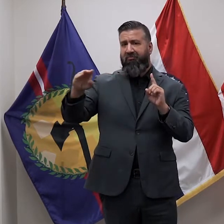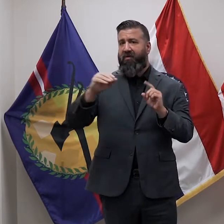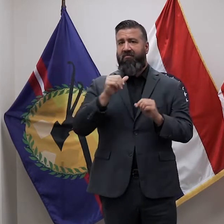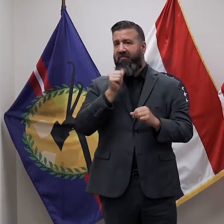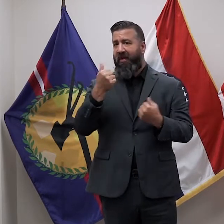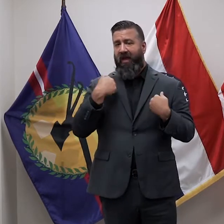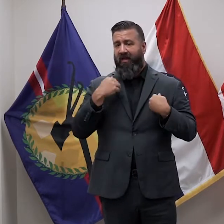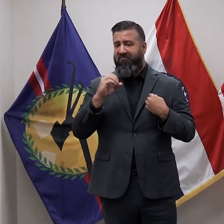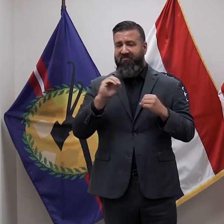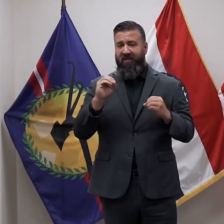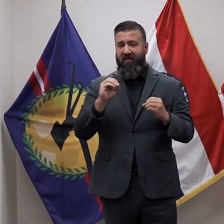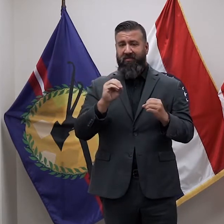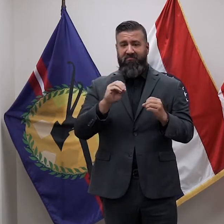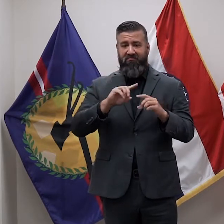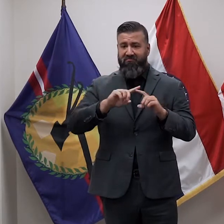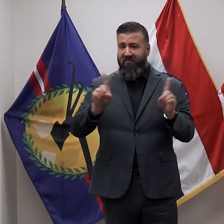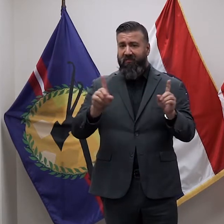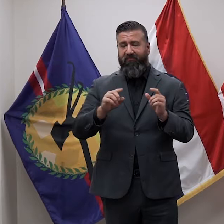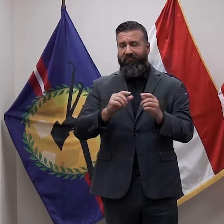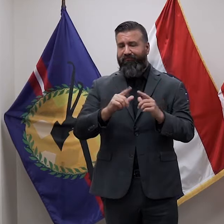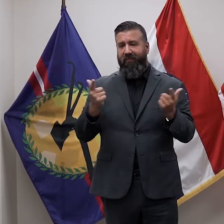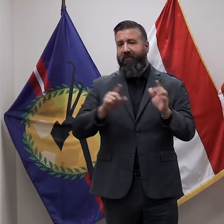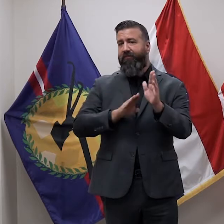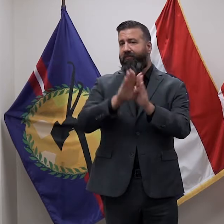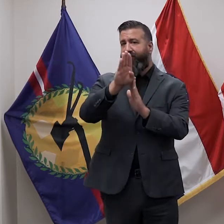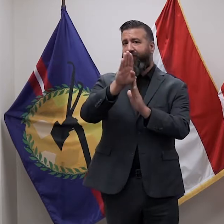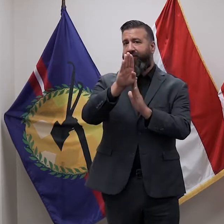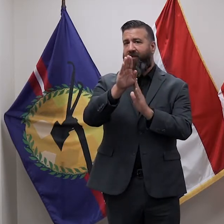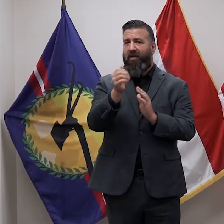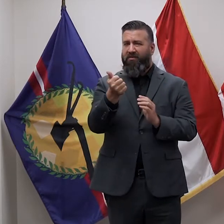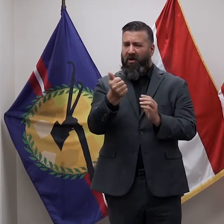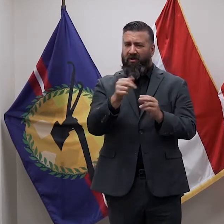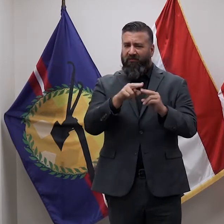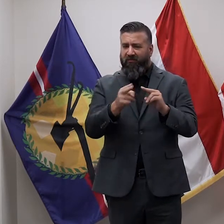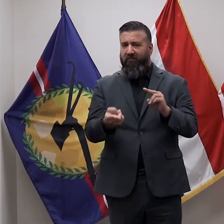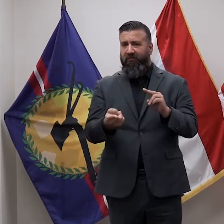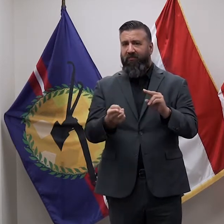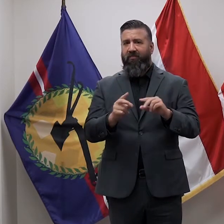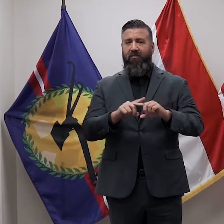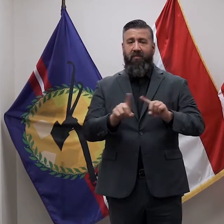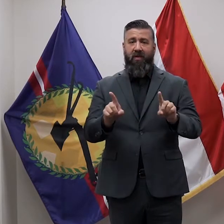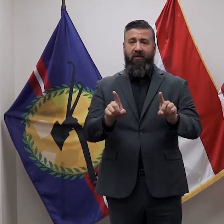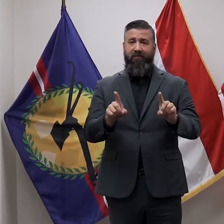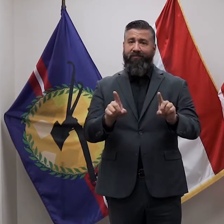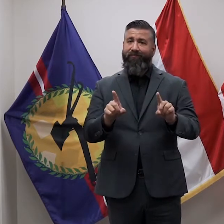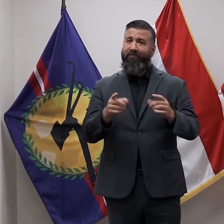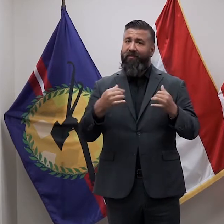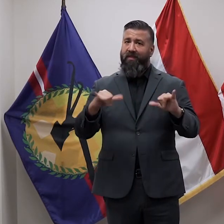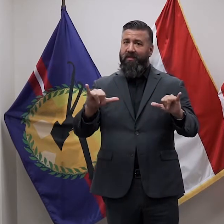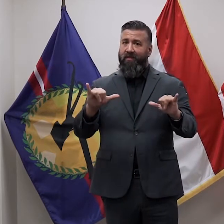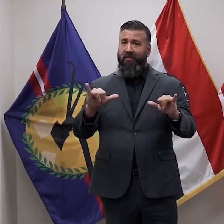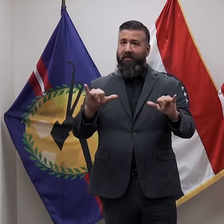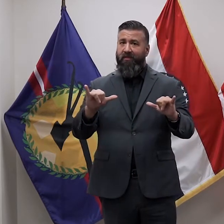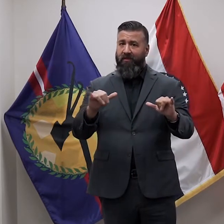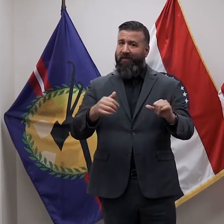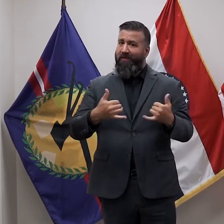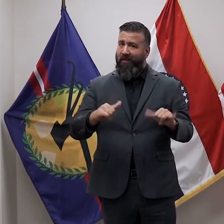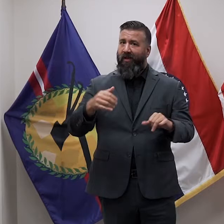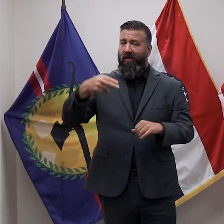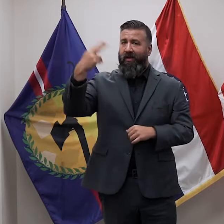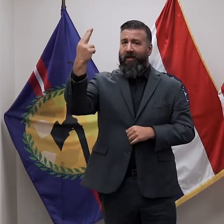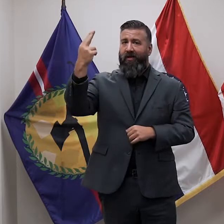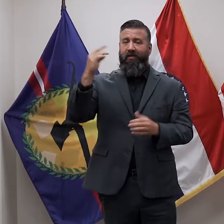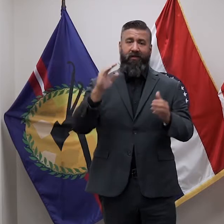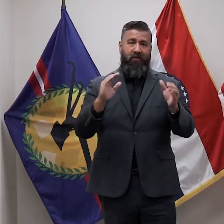not had any significant rising increases, a couple of small decreases. However, this is still significantly high